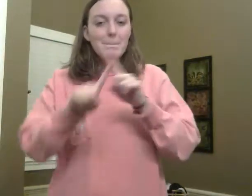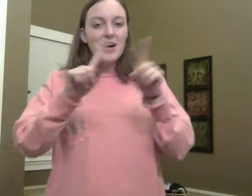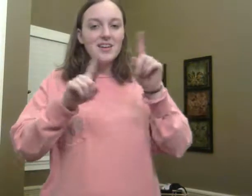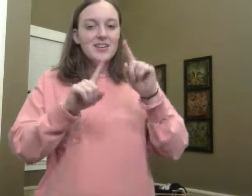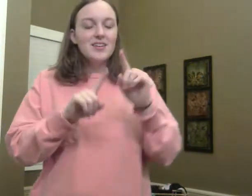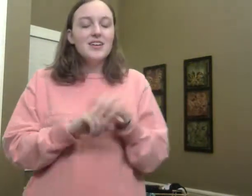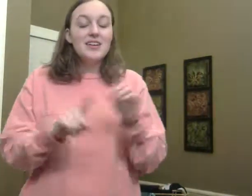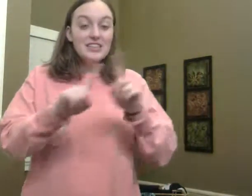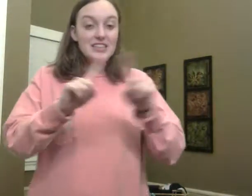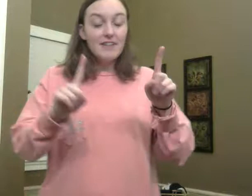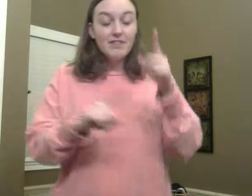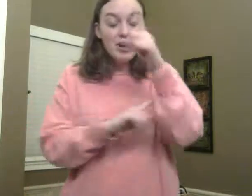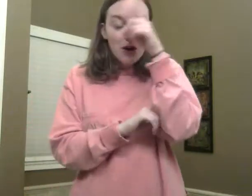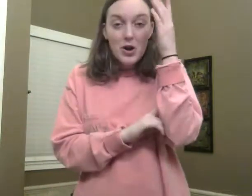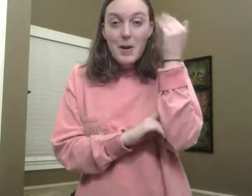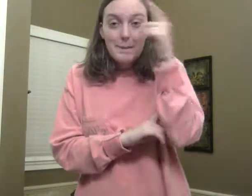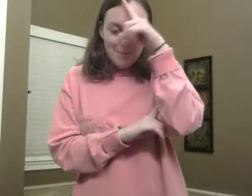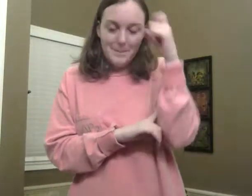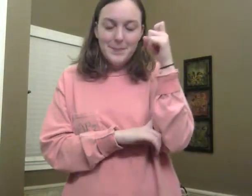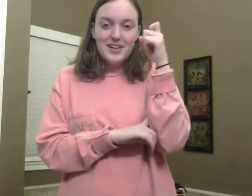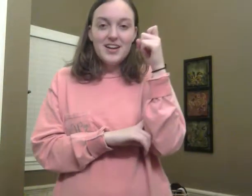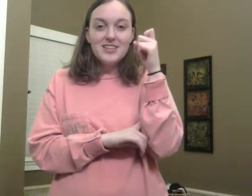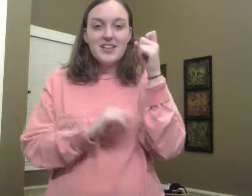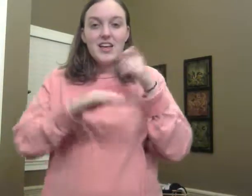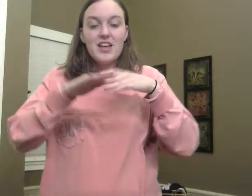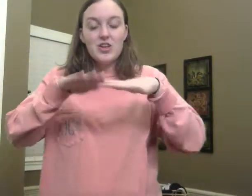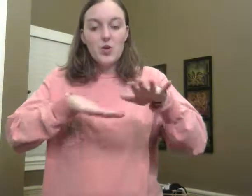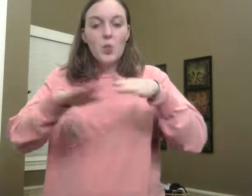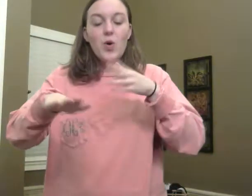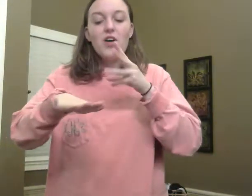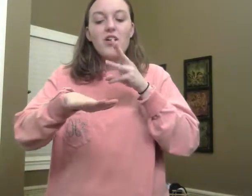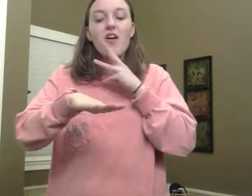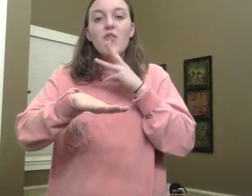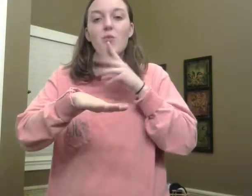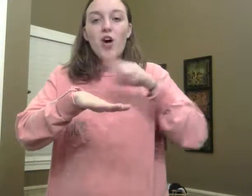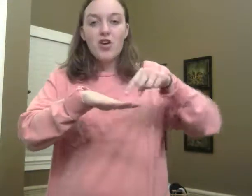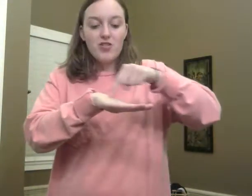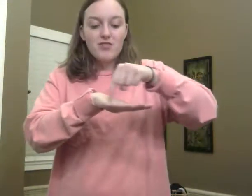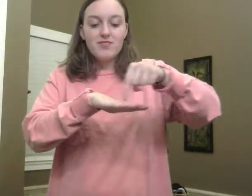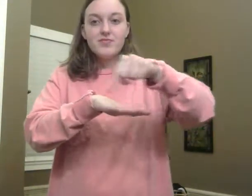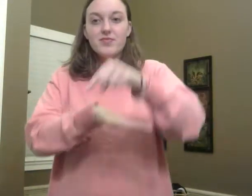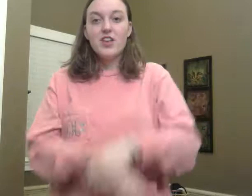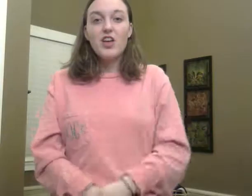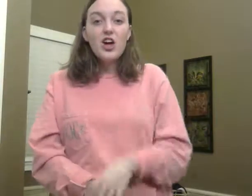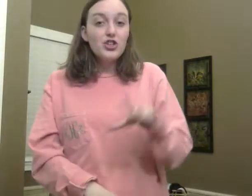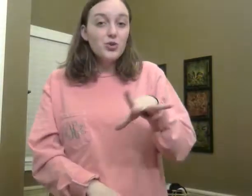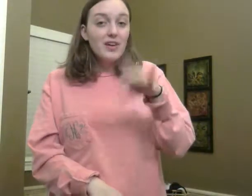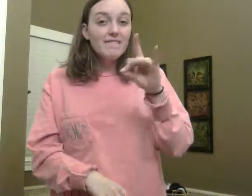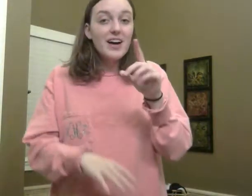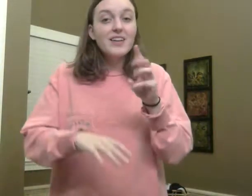can find water striders on the surface of some ponds, marshes, and still water. Water striders do more than